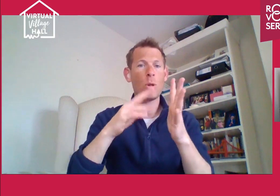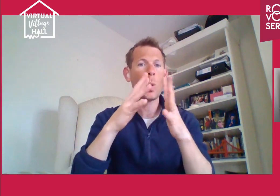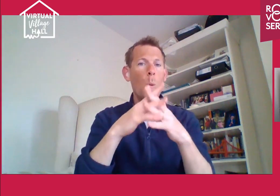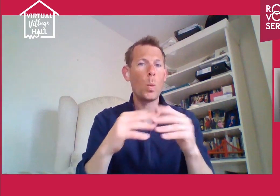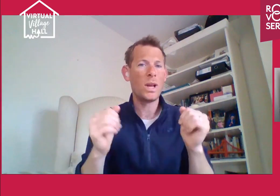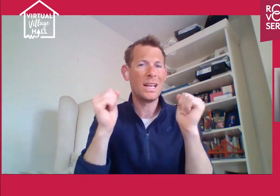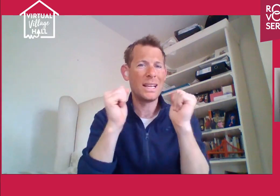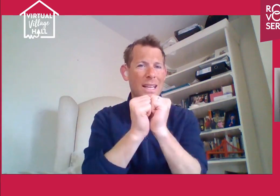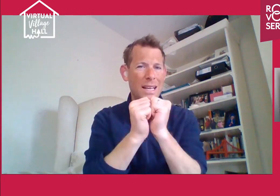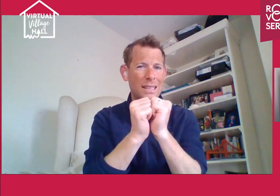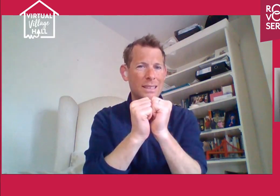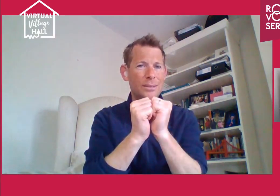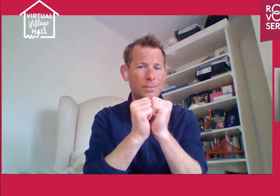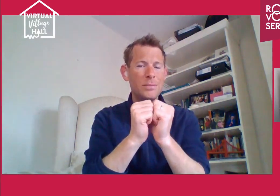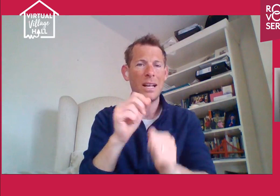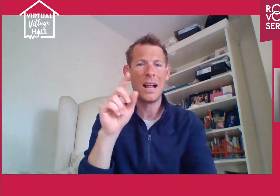Okay, so my plans for the weekend.